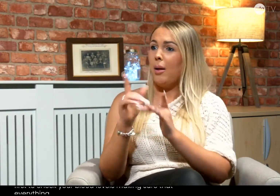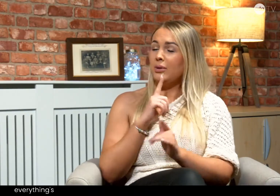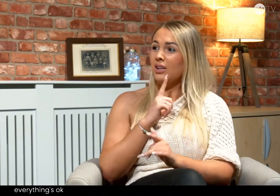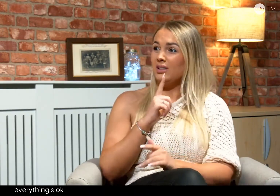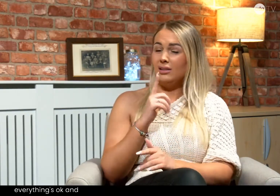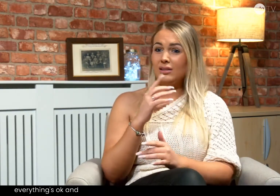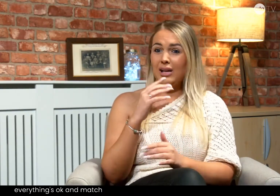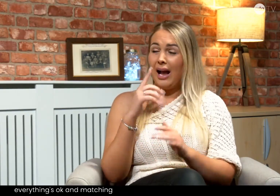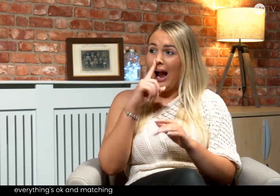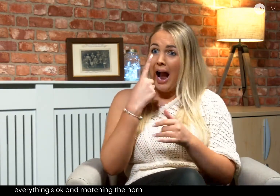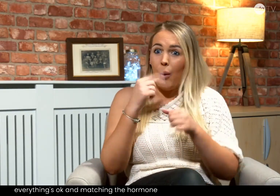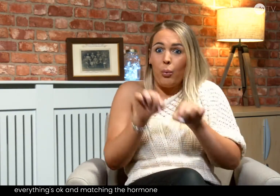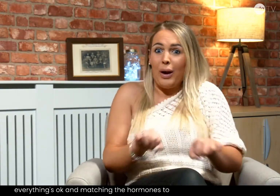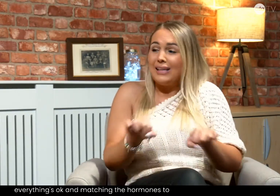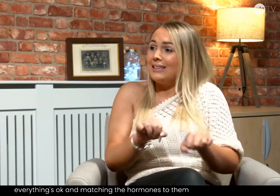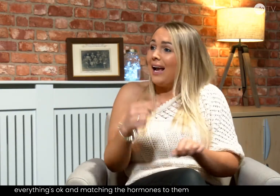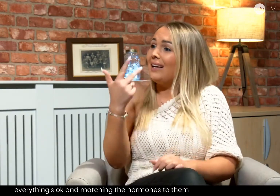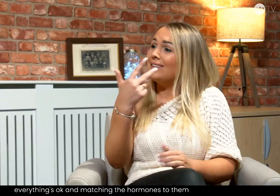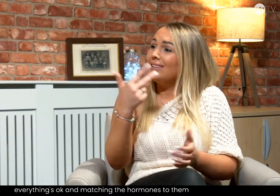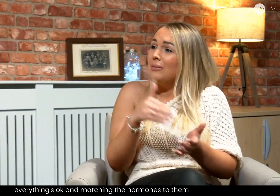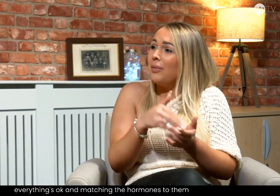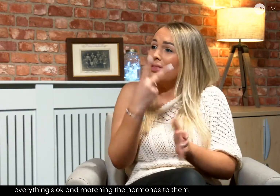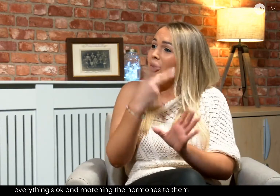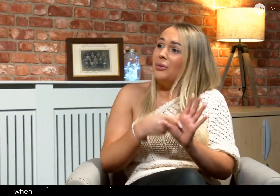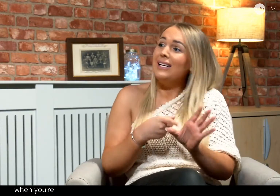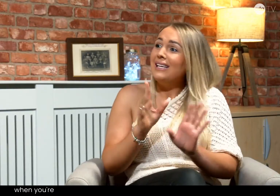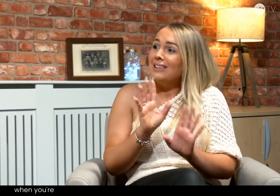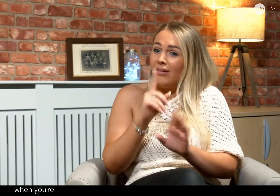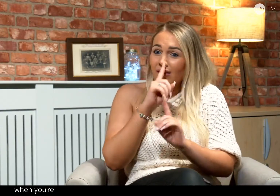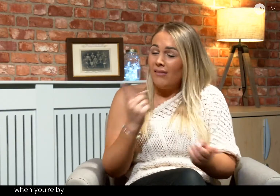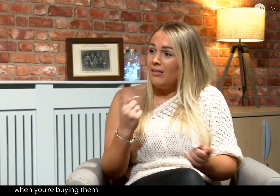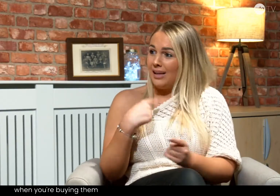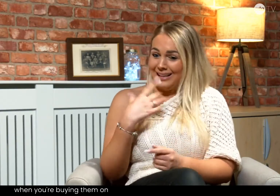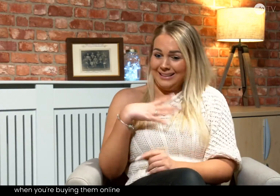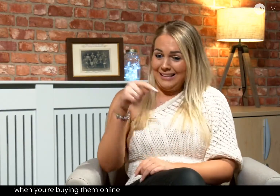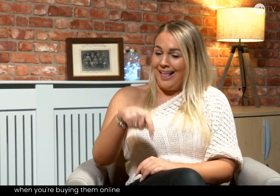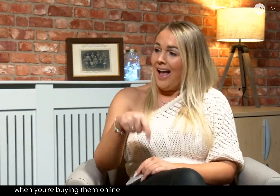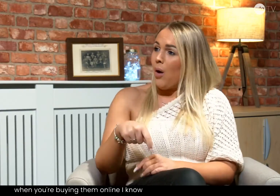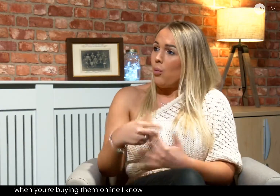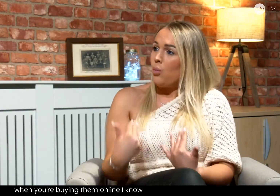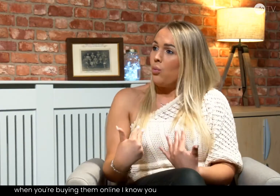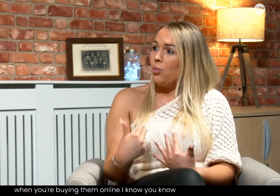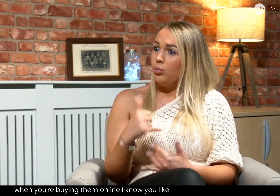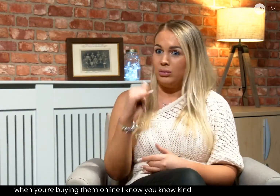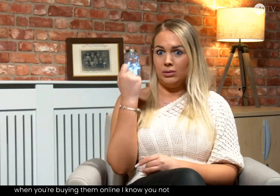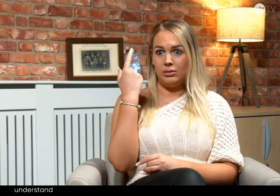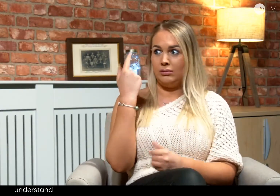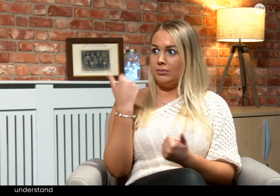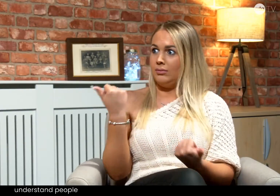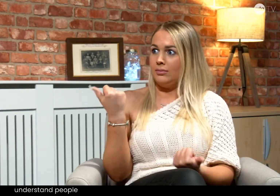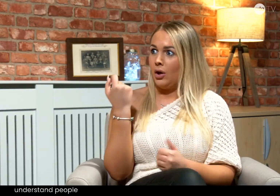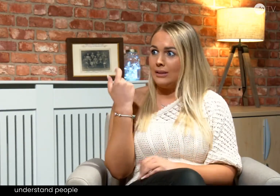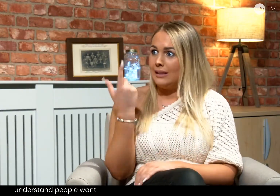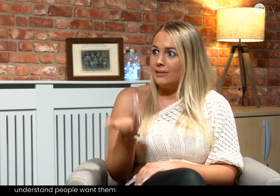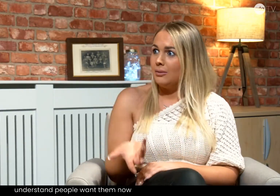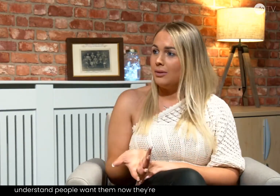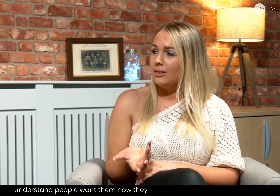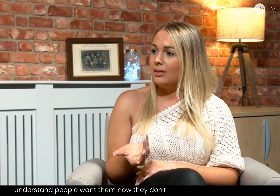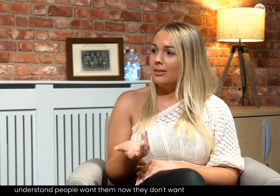them. When you're buying them online, I know, you know, I can understand people want them now, they don't want to wait. I completely understand